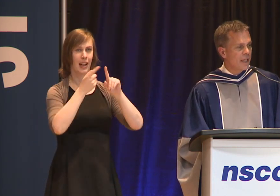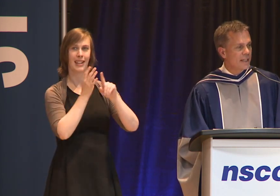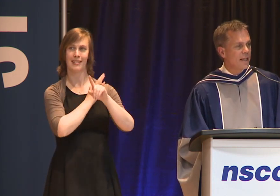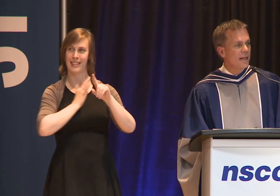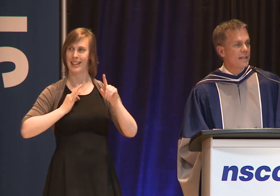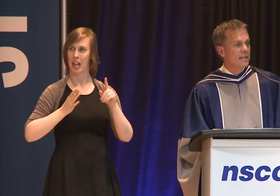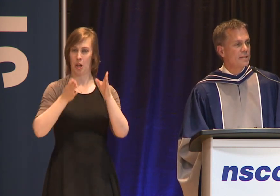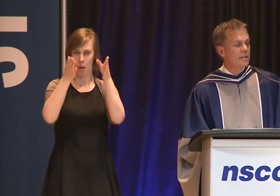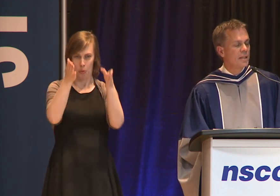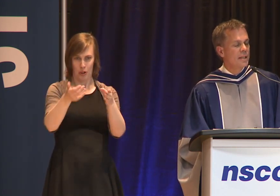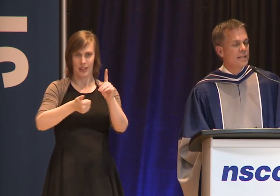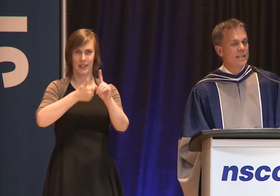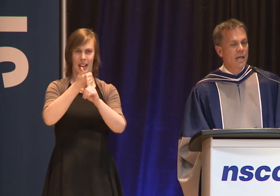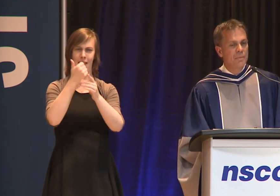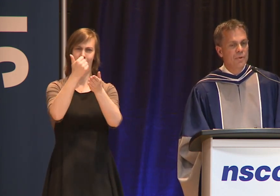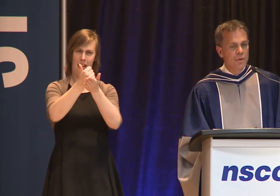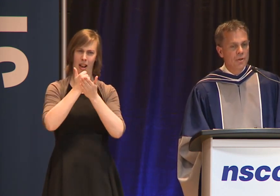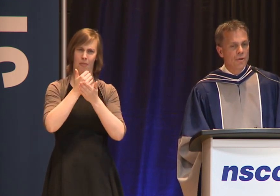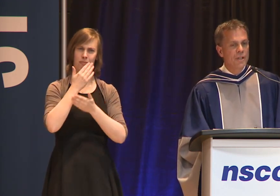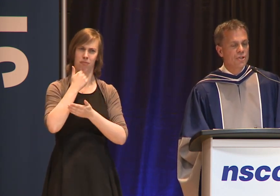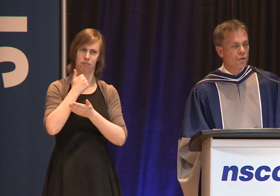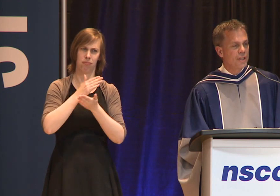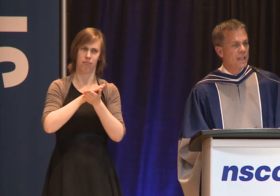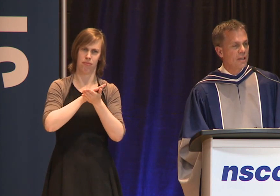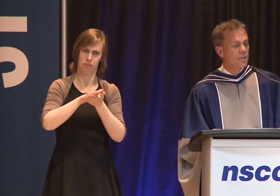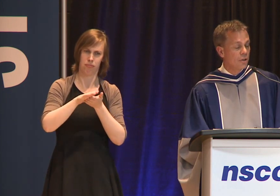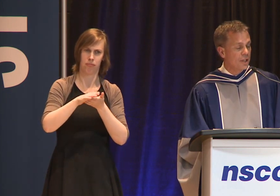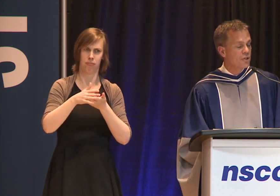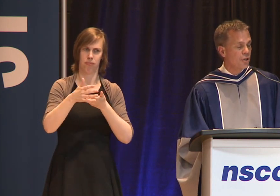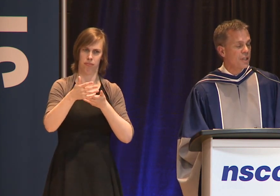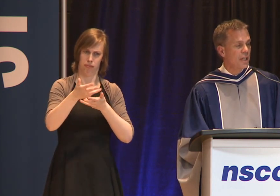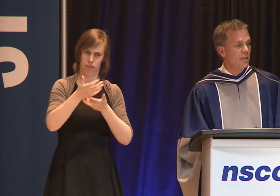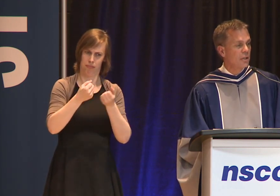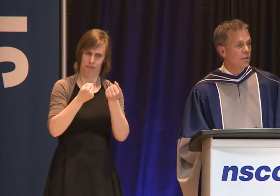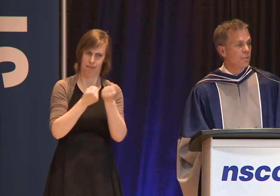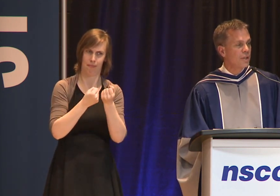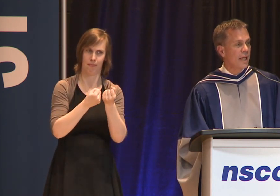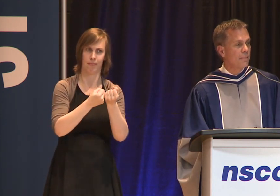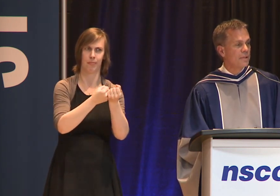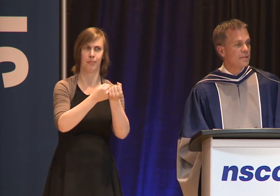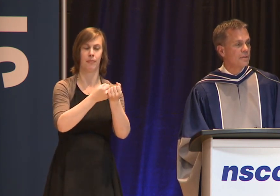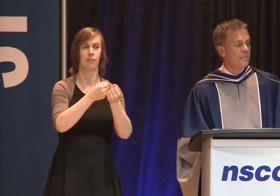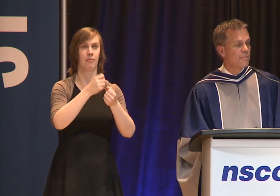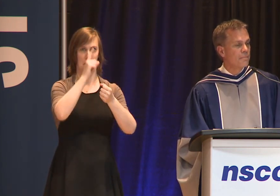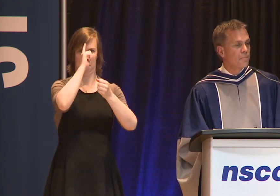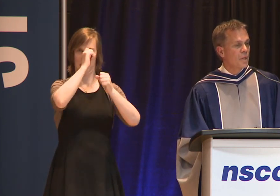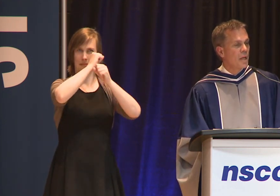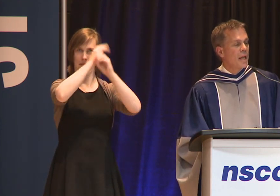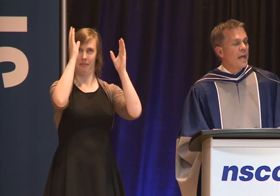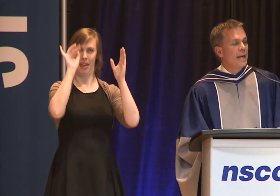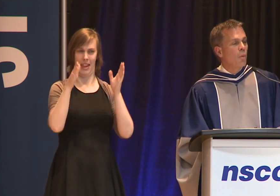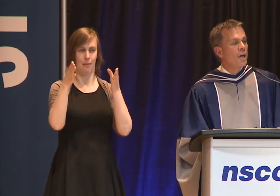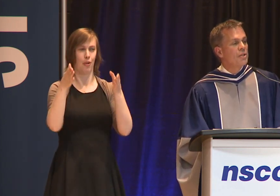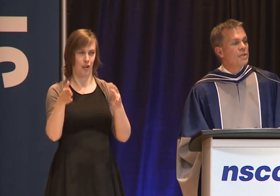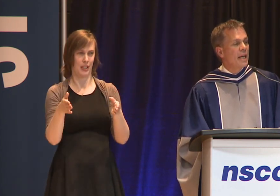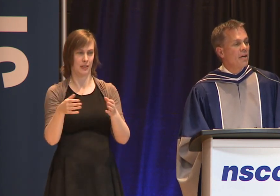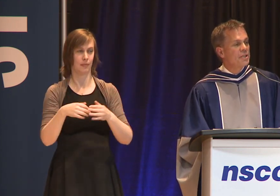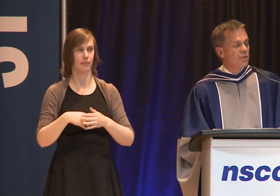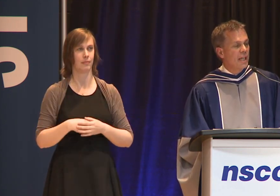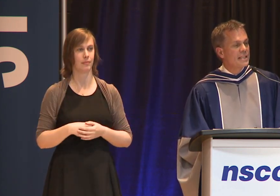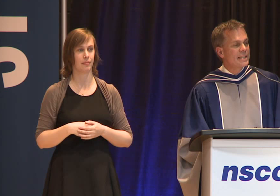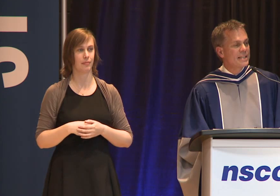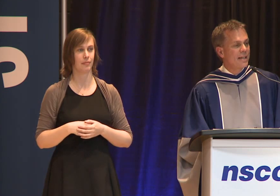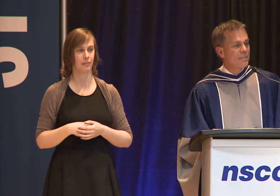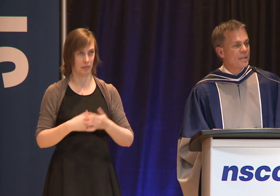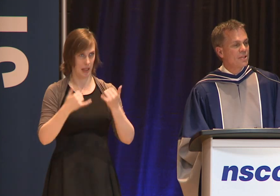you great kindness and has helped with your learning journey here at the Lunenburg campus. And I want you now,